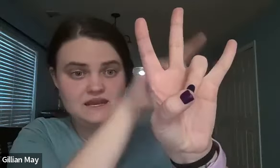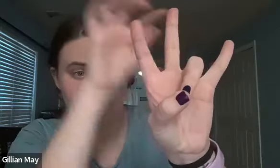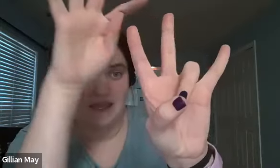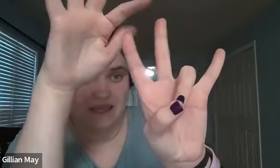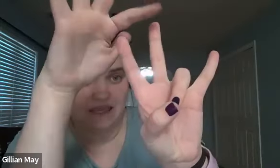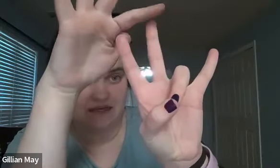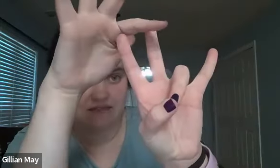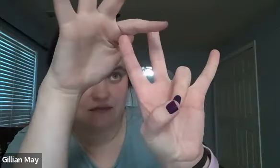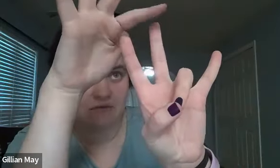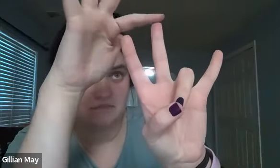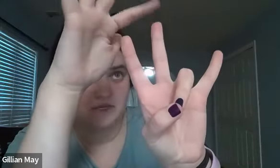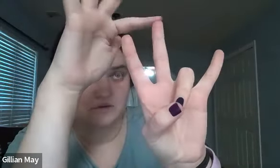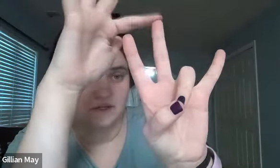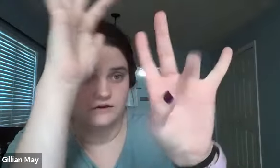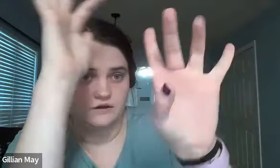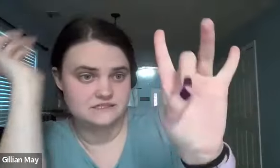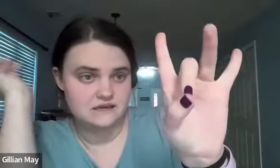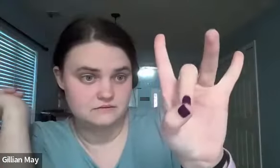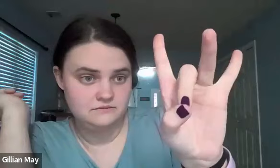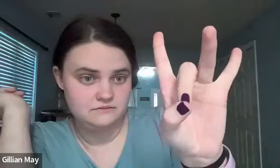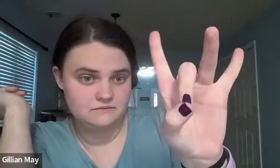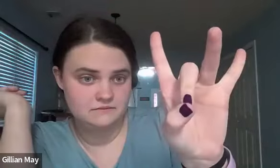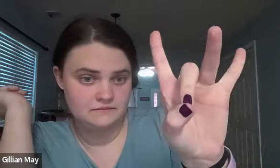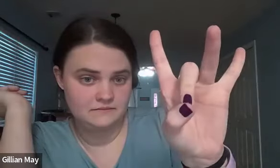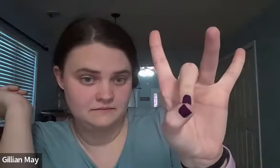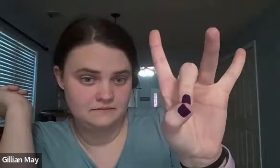Then 8 is now the middle finger going down.